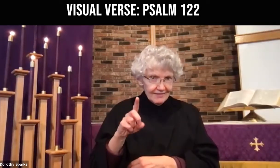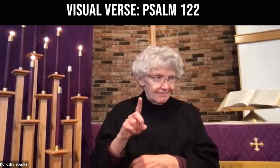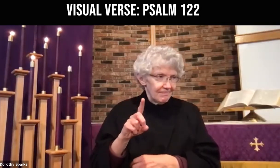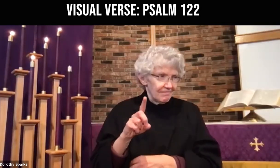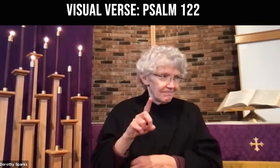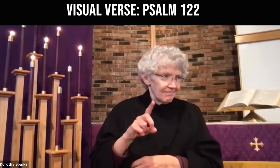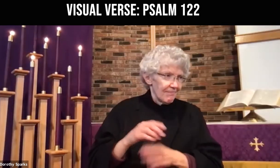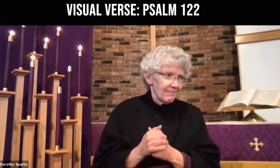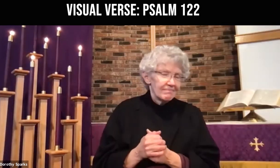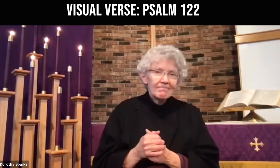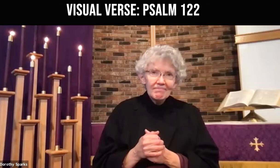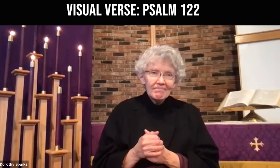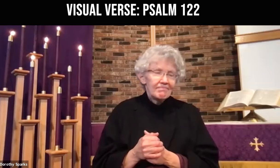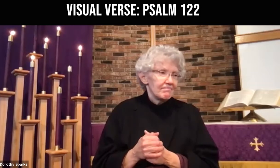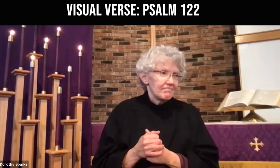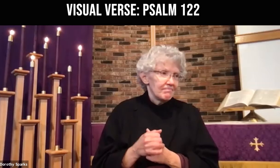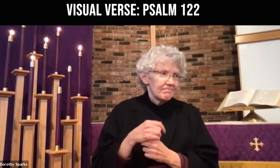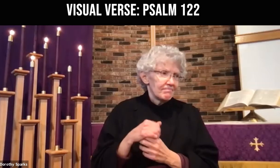a psalm from David.